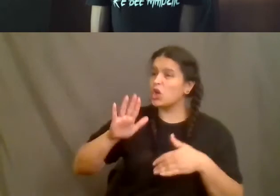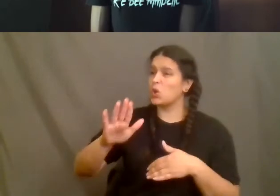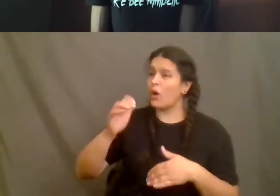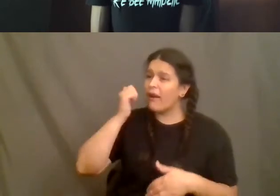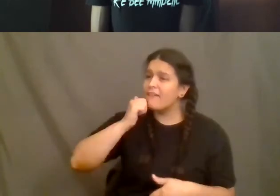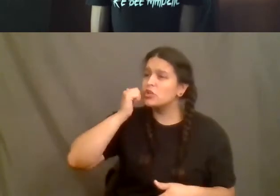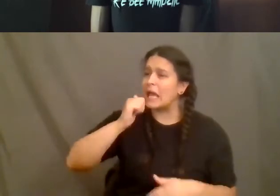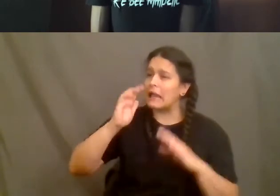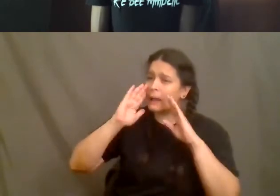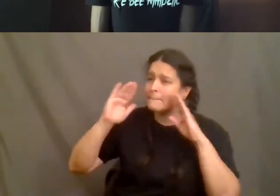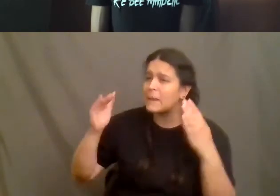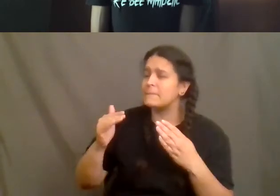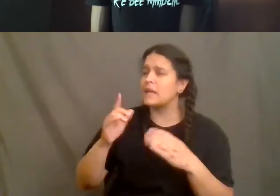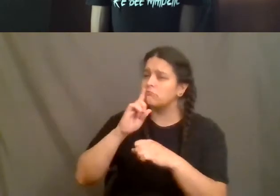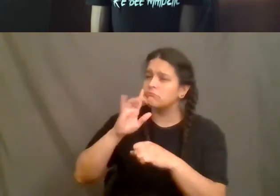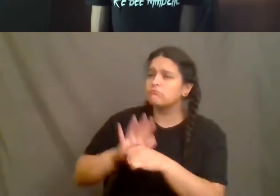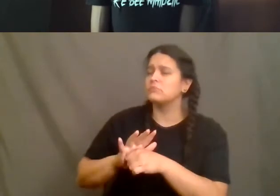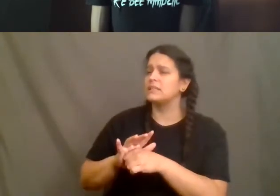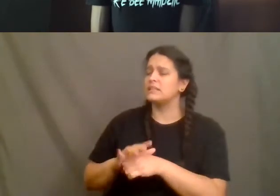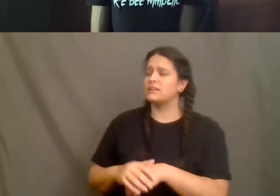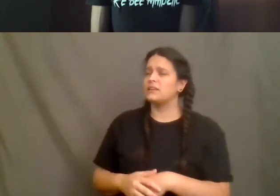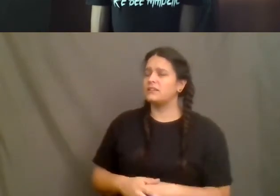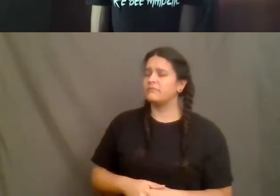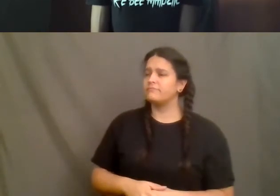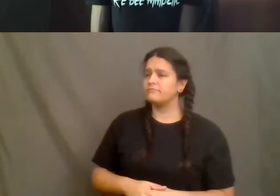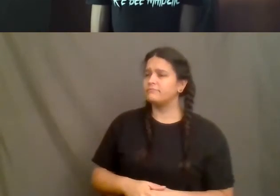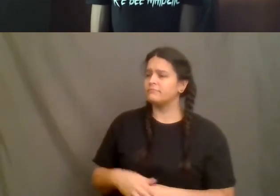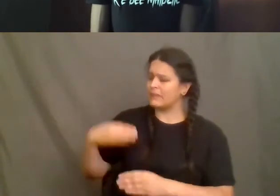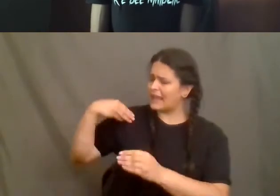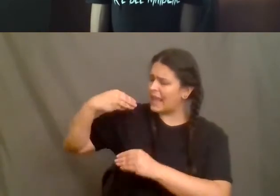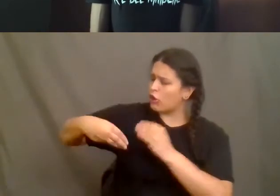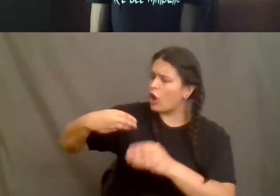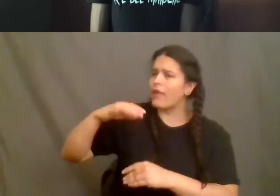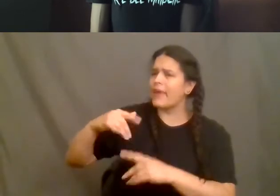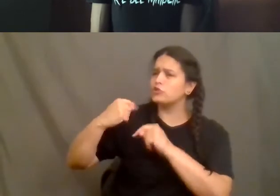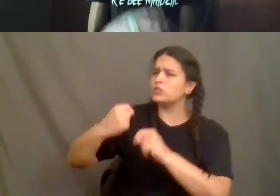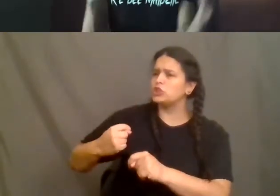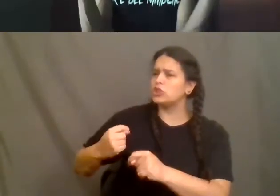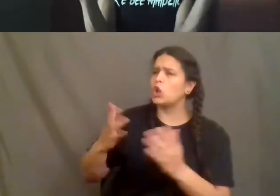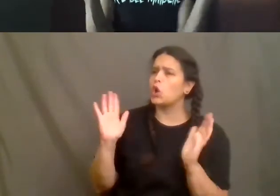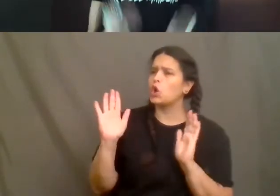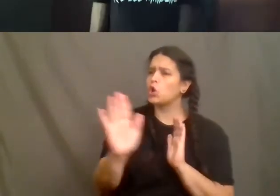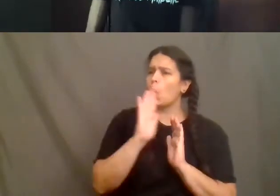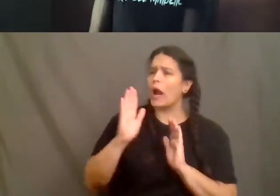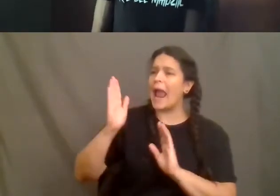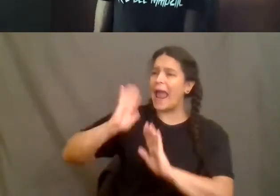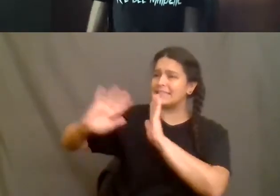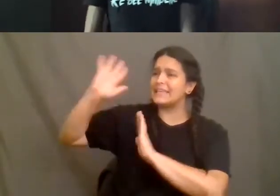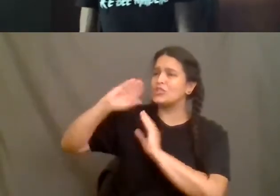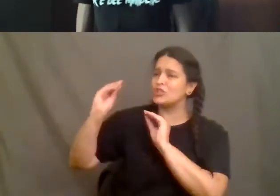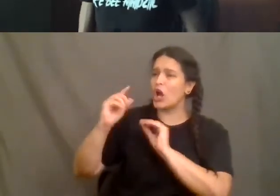your dedication to carrying on what your ancestors have taught you. And I really appreciate